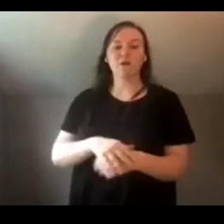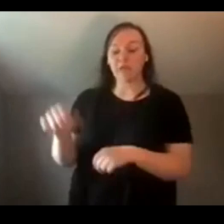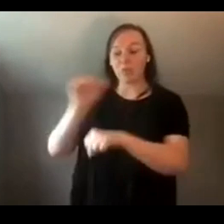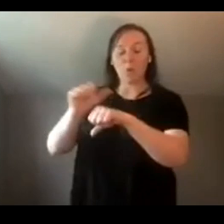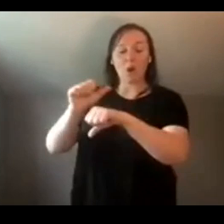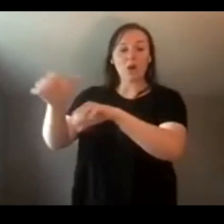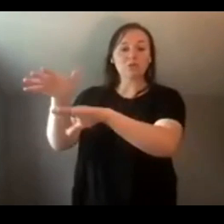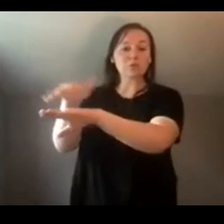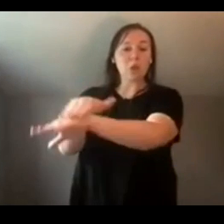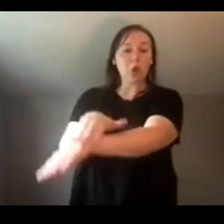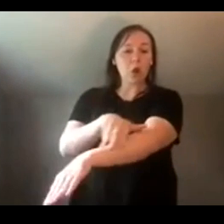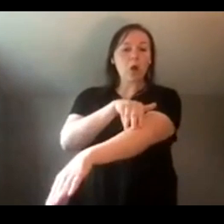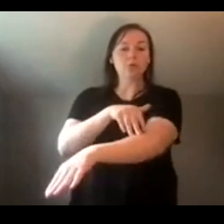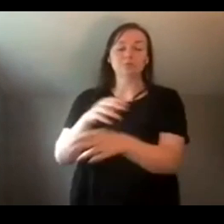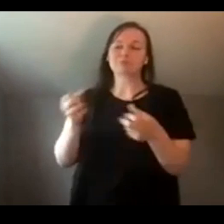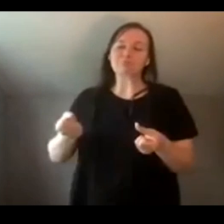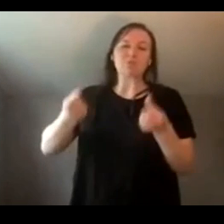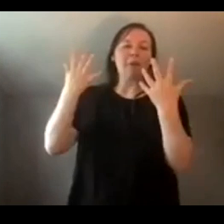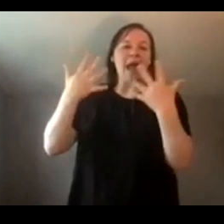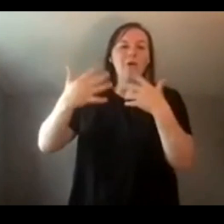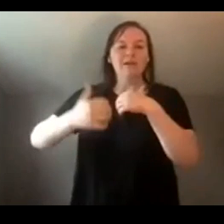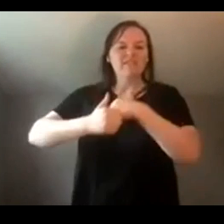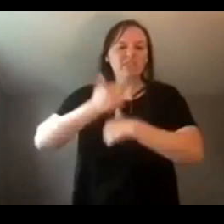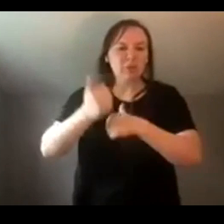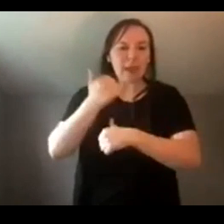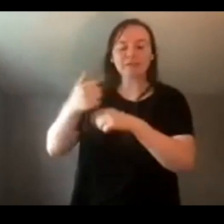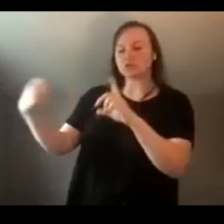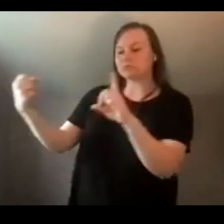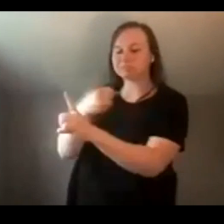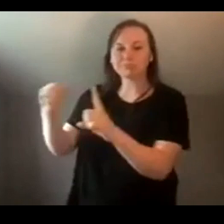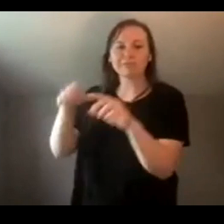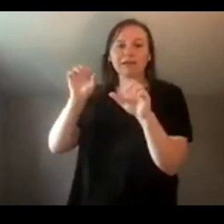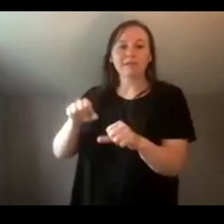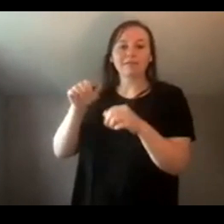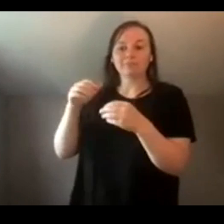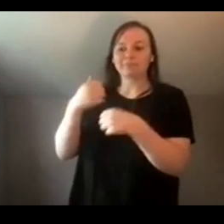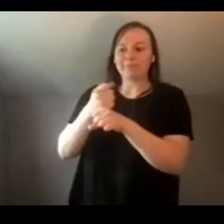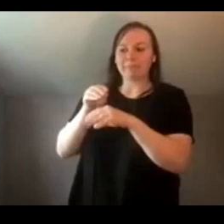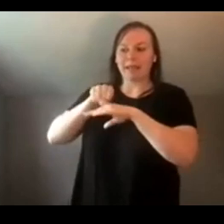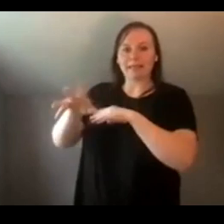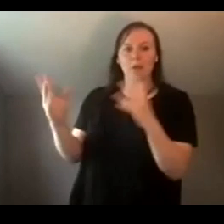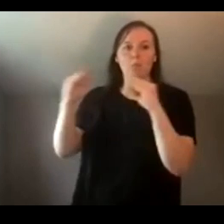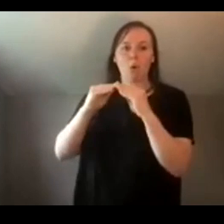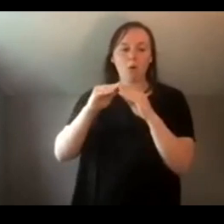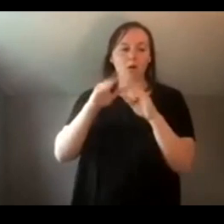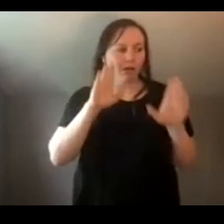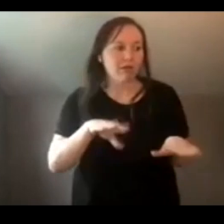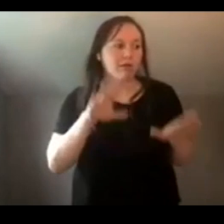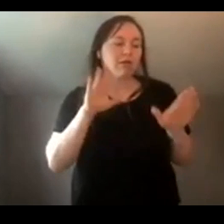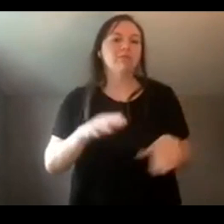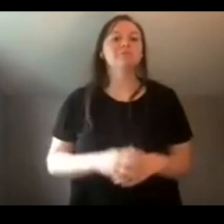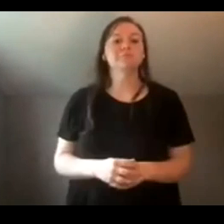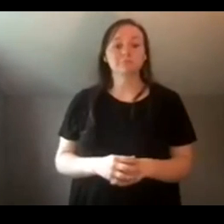and no amount of threats or beatings could make them more compliant. In